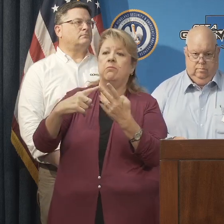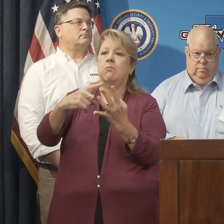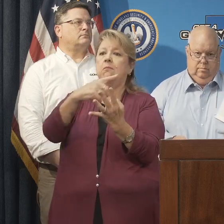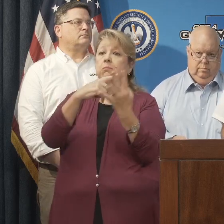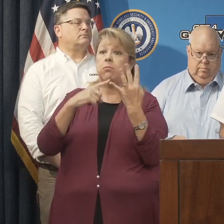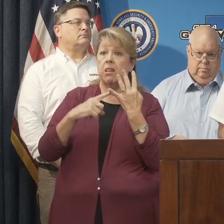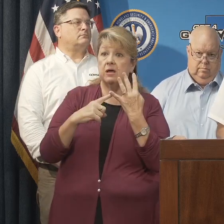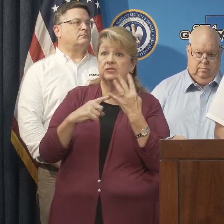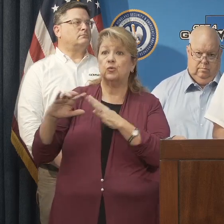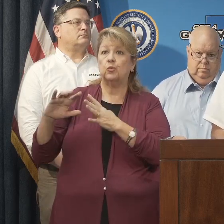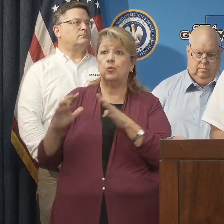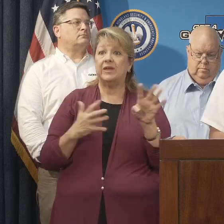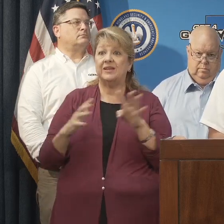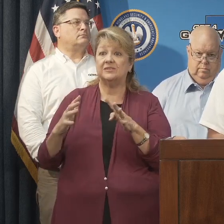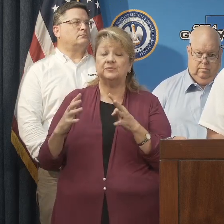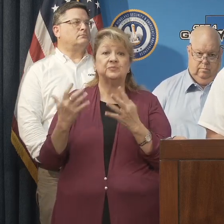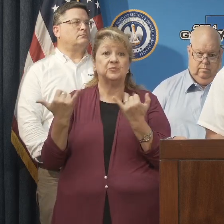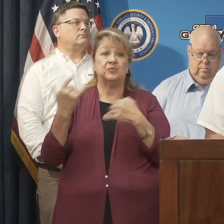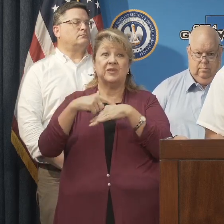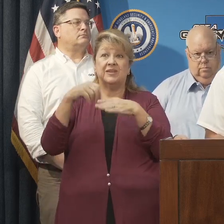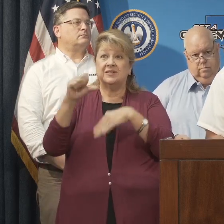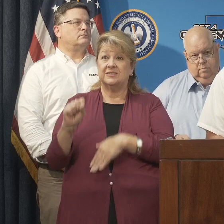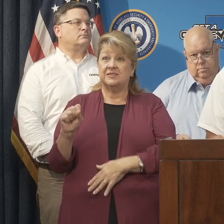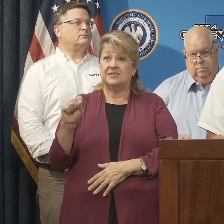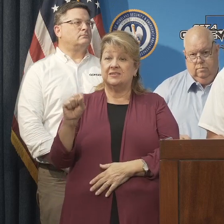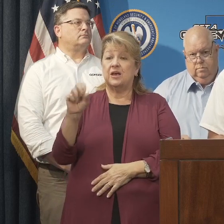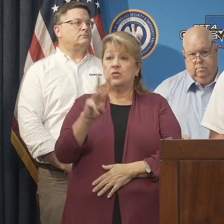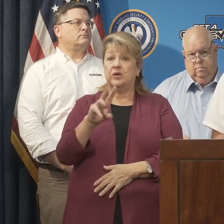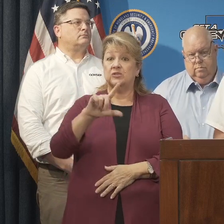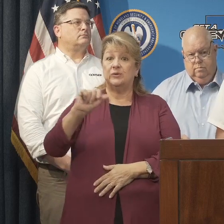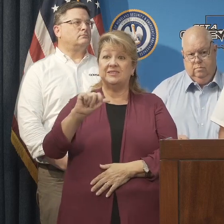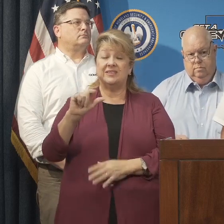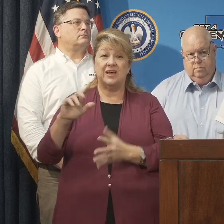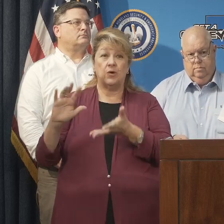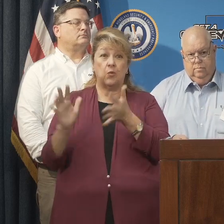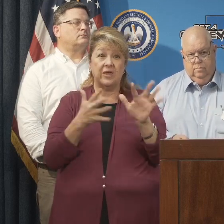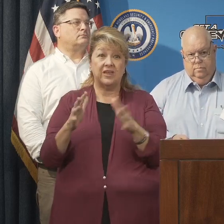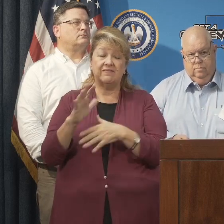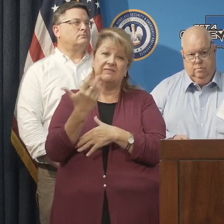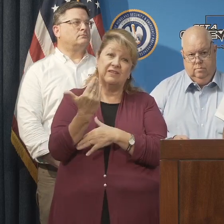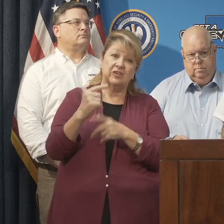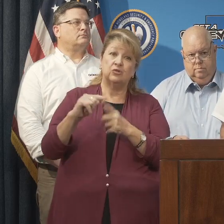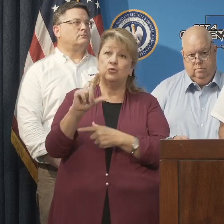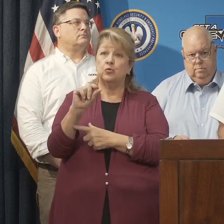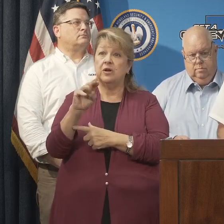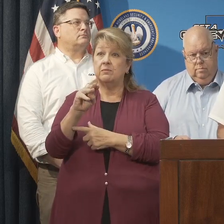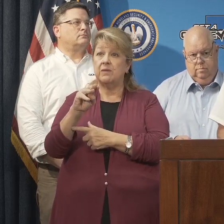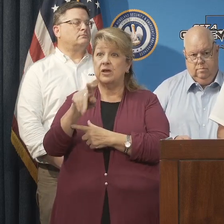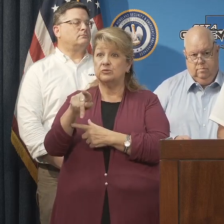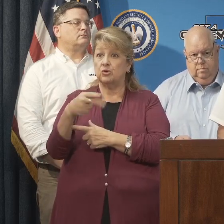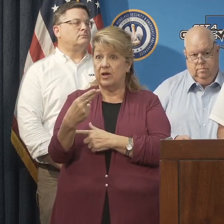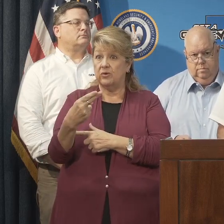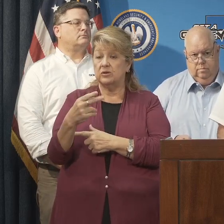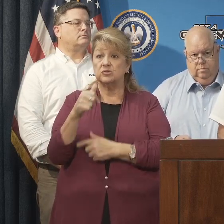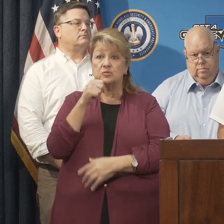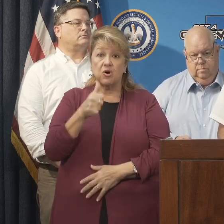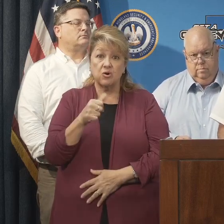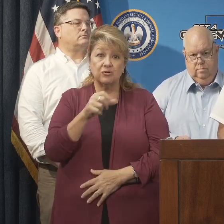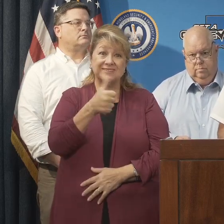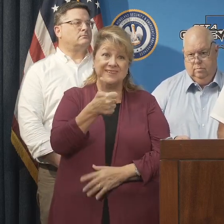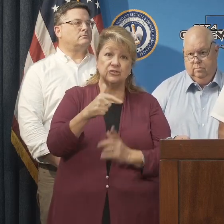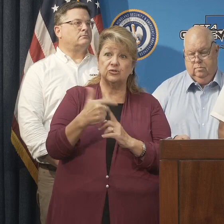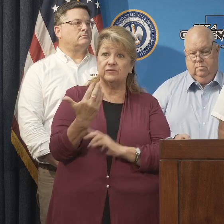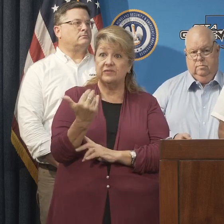today, especially in southwest Louisiana, will be gusting 15 to 20 miles per hour, and then tomorrow 10 to 15 miles per